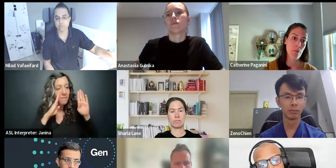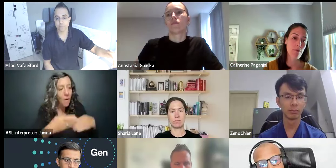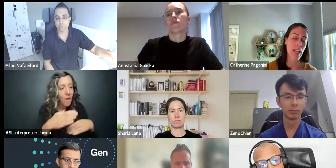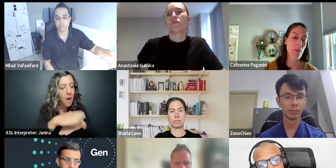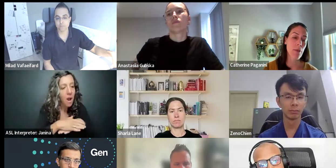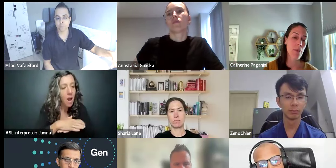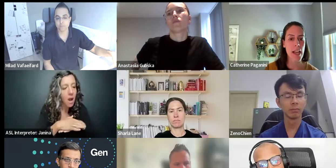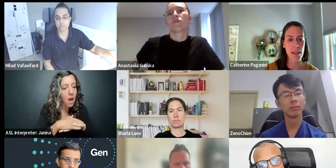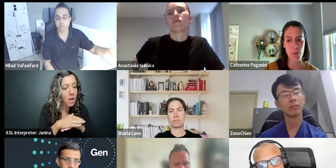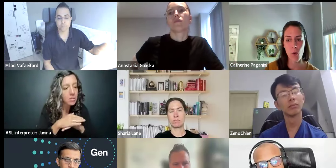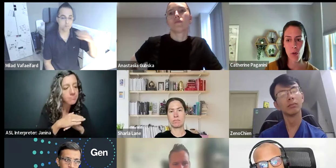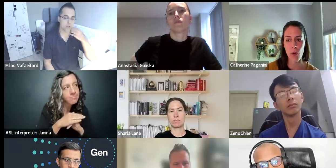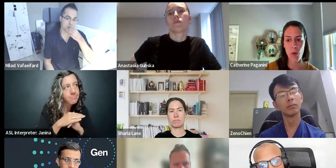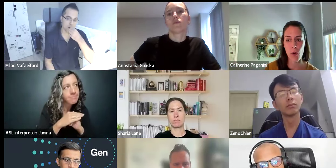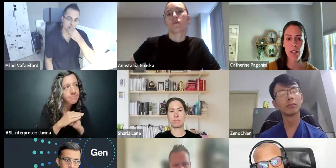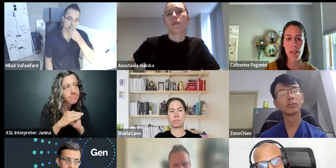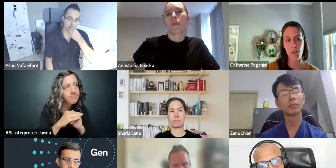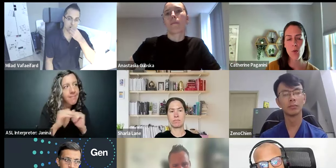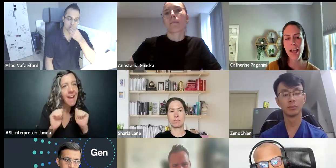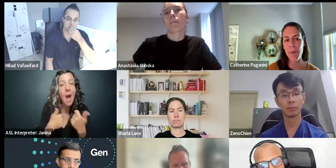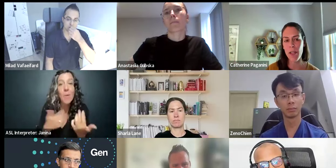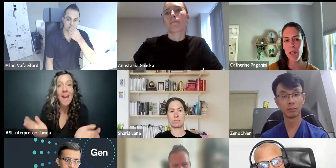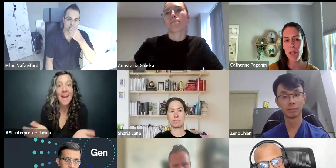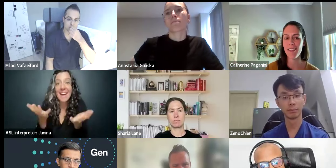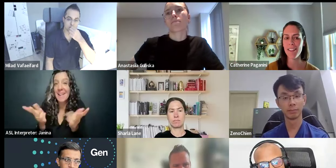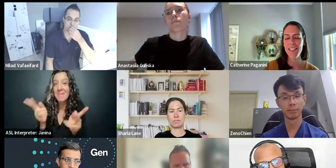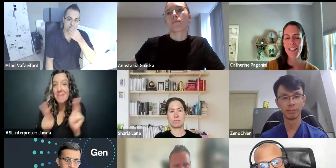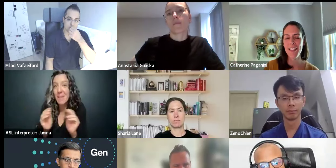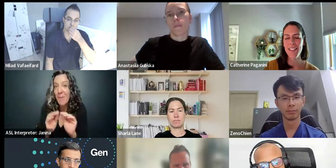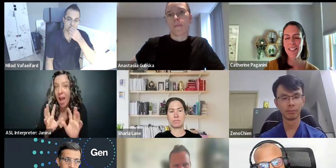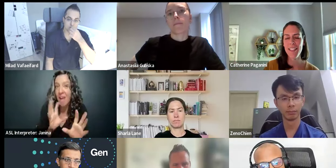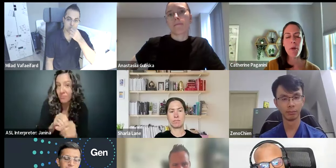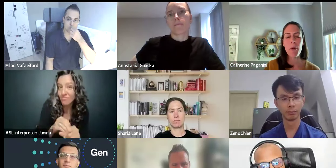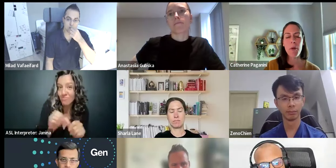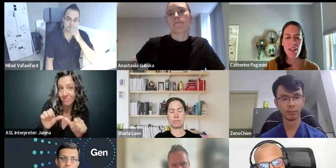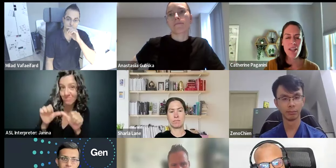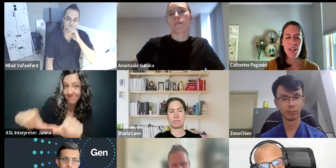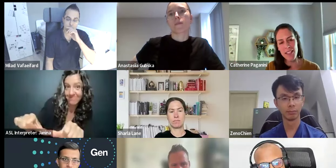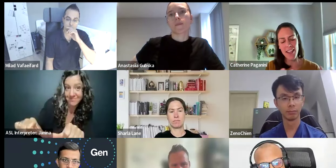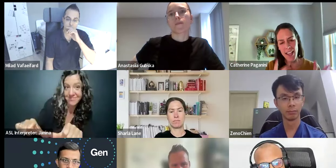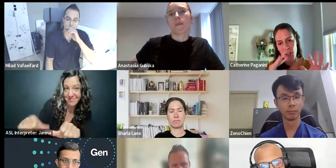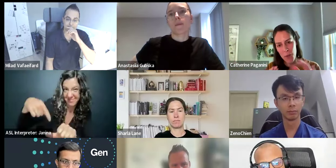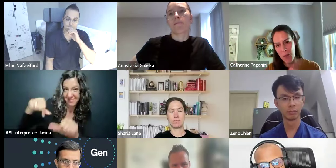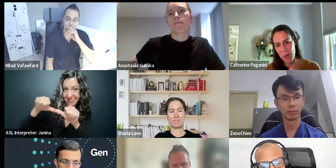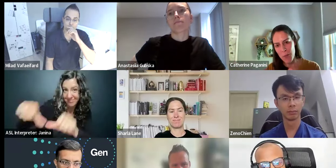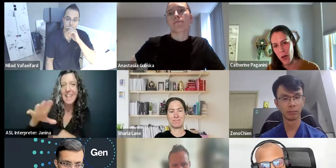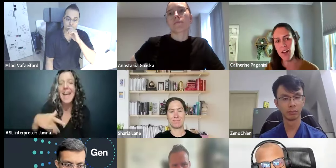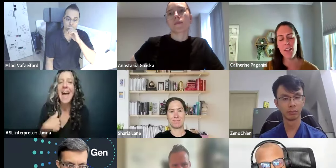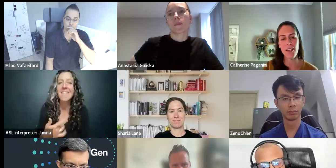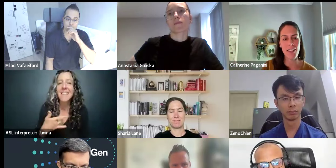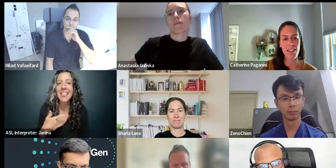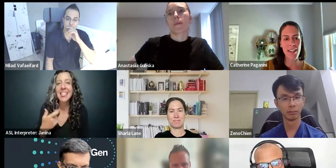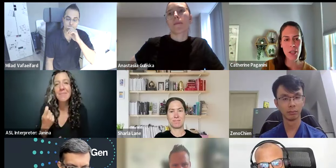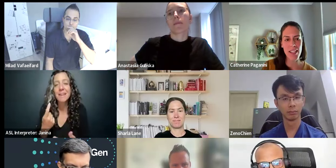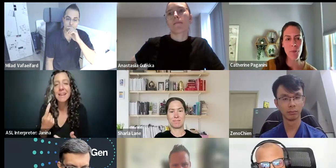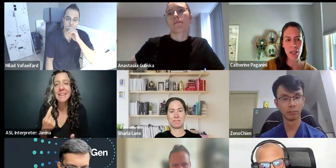you know, get people excited and more engaged? Because I am a little, I'm not going to say disappointed, but it's like, I saw